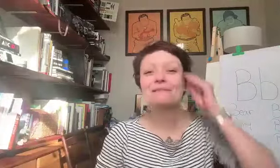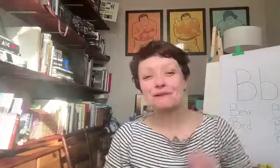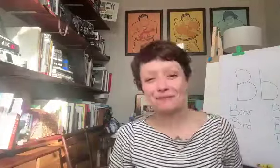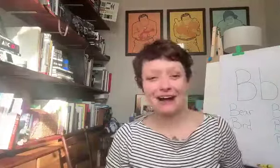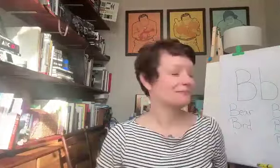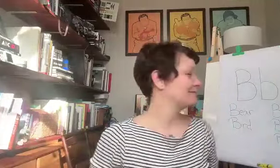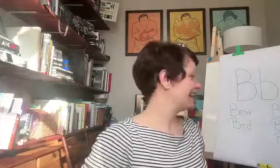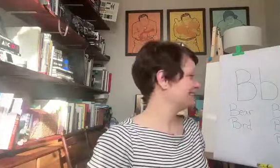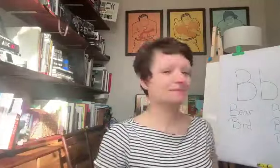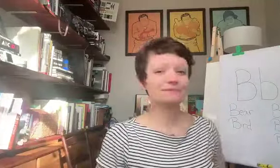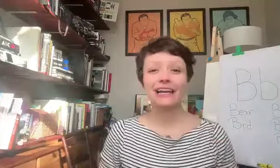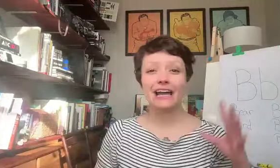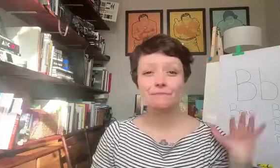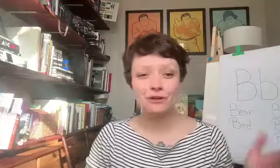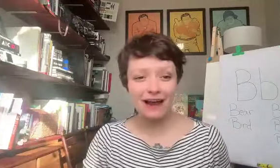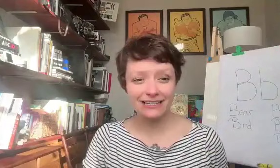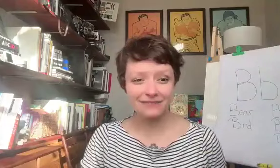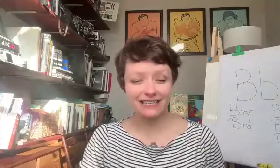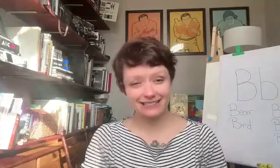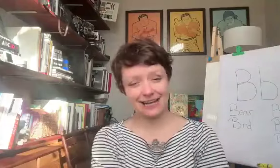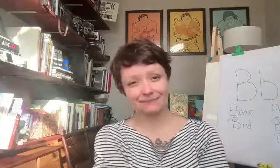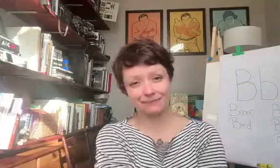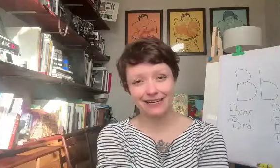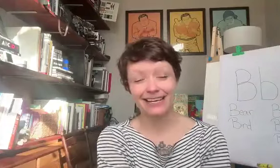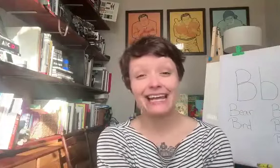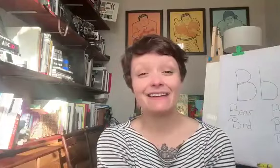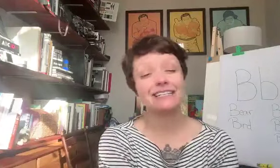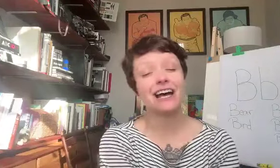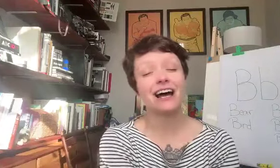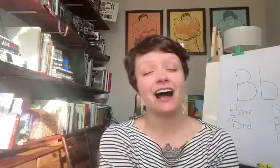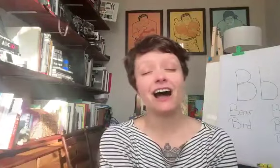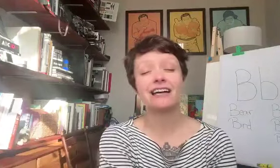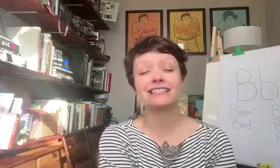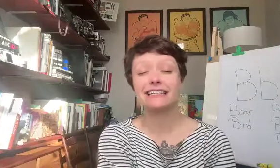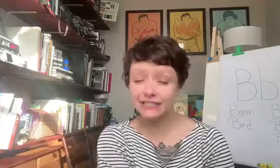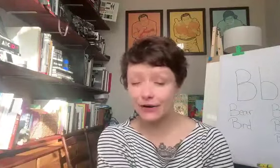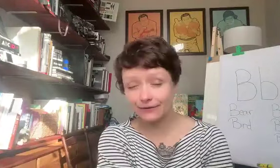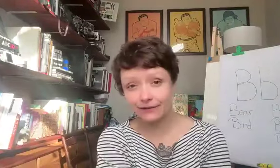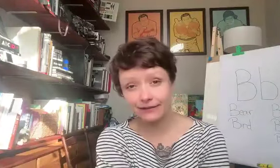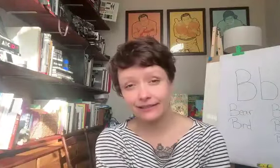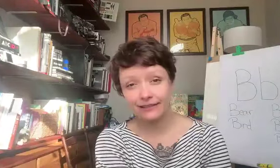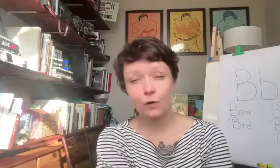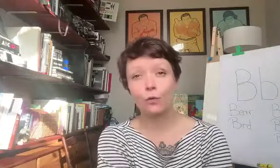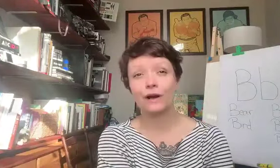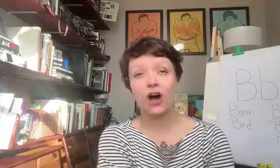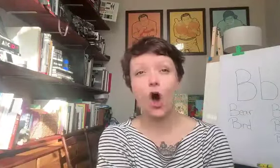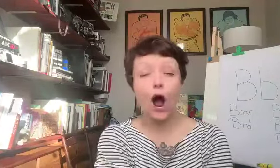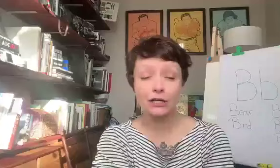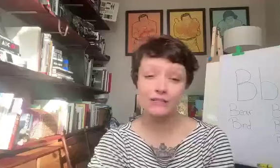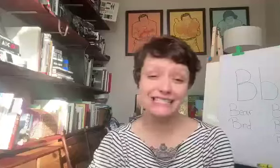But brown. Ready? Mnemonic device time. If it's a skin tone or it's on your